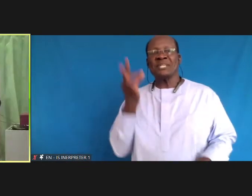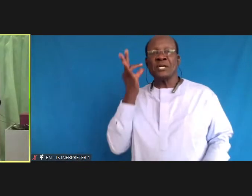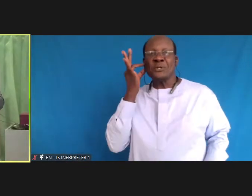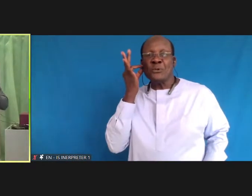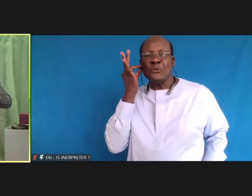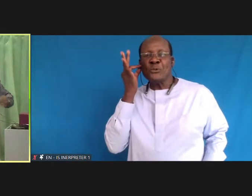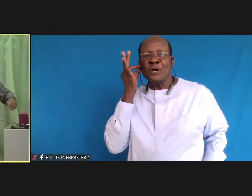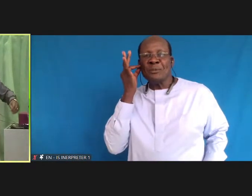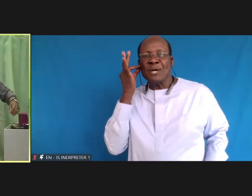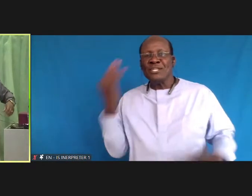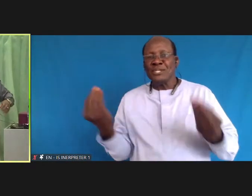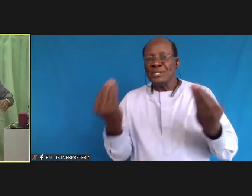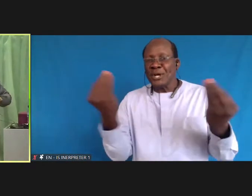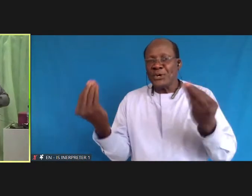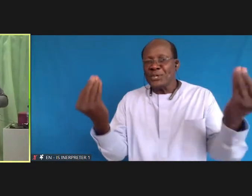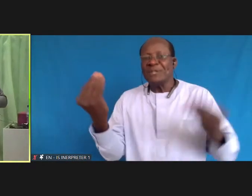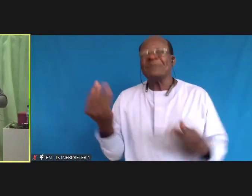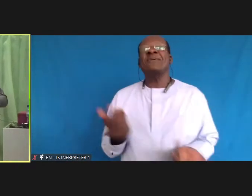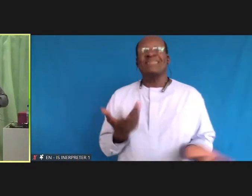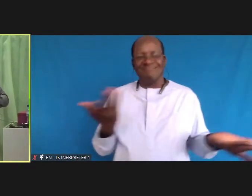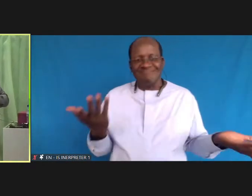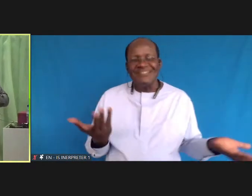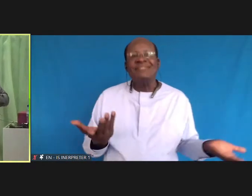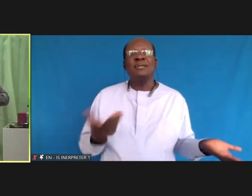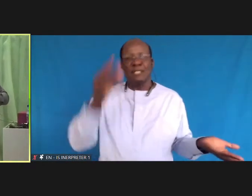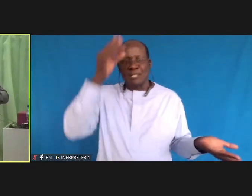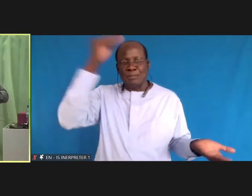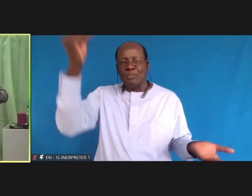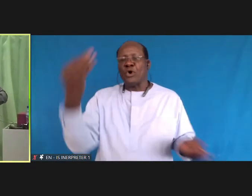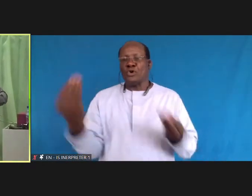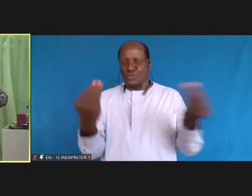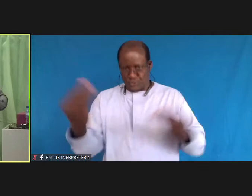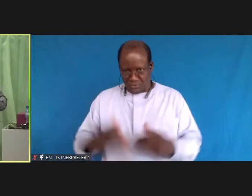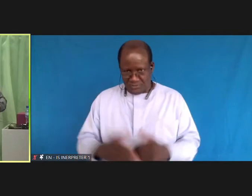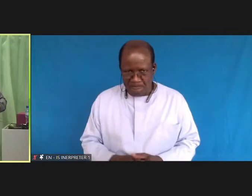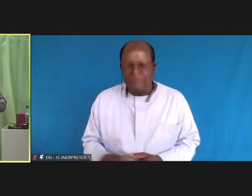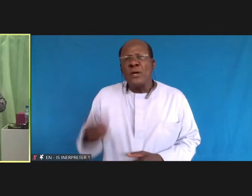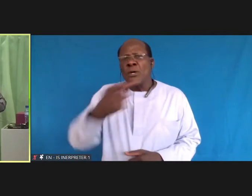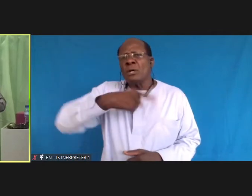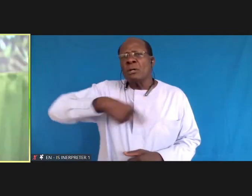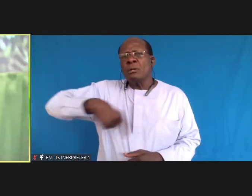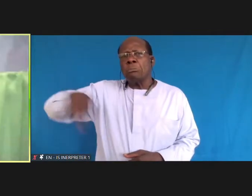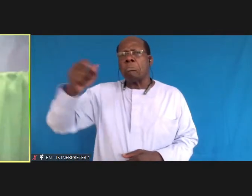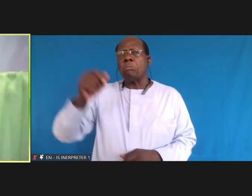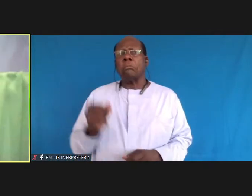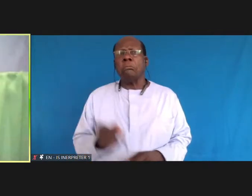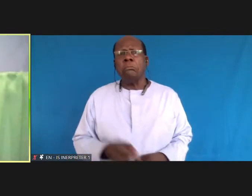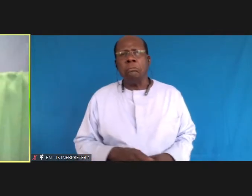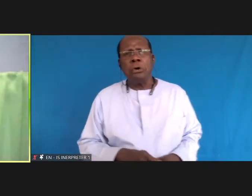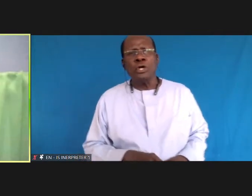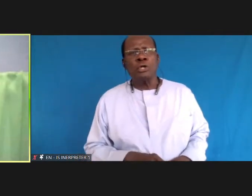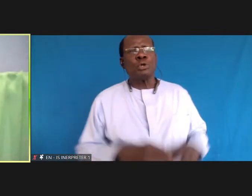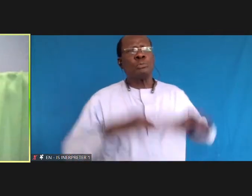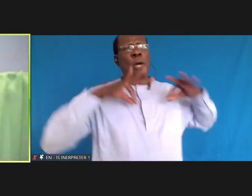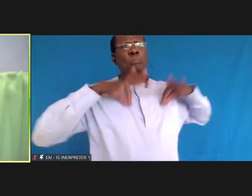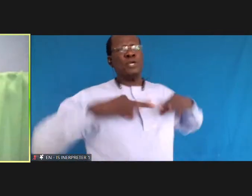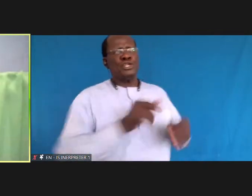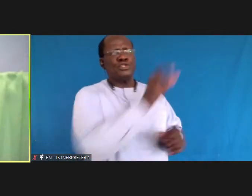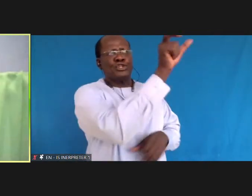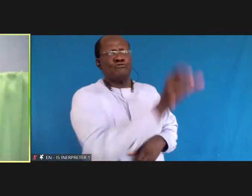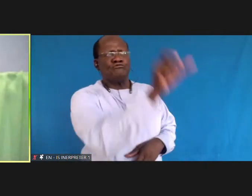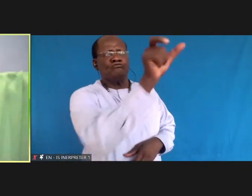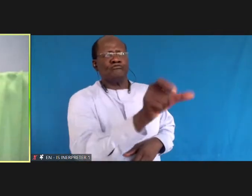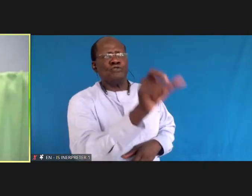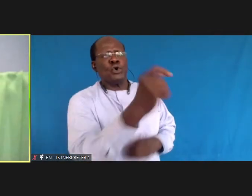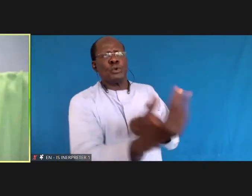We have also retained the importance of involving decision makers like the ministries concerned in the implementation